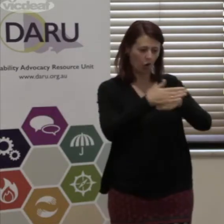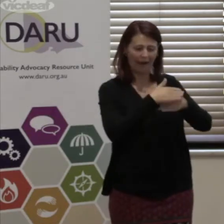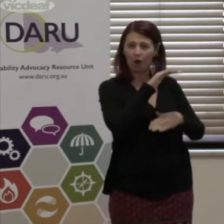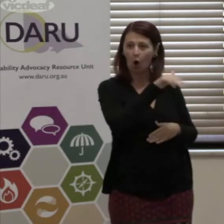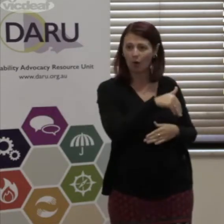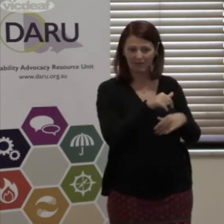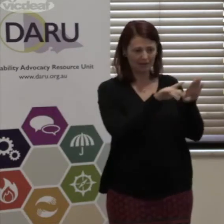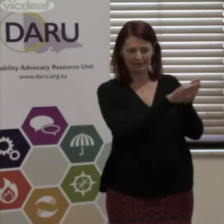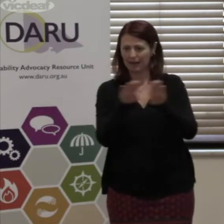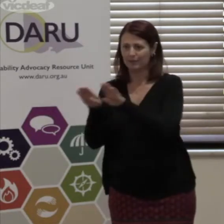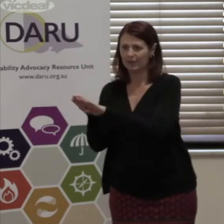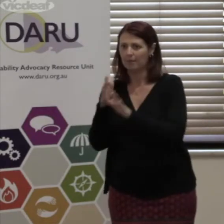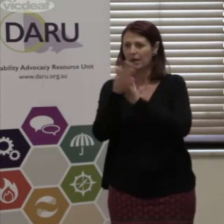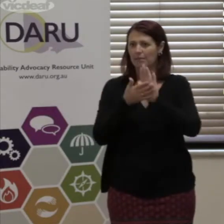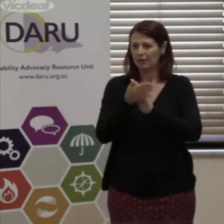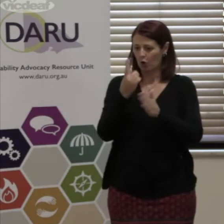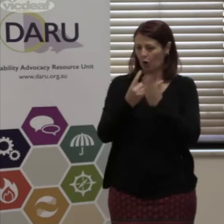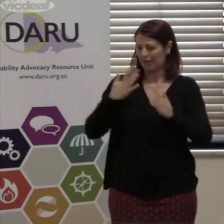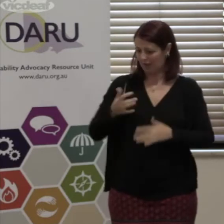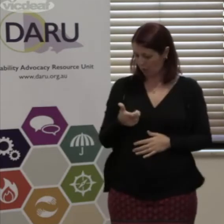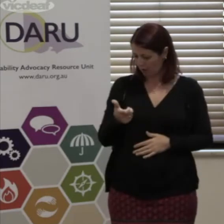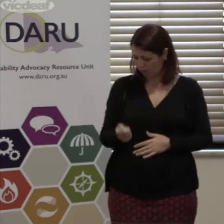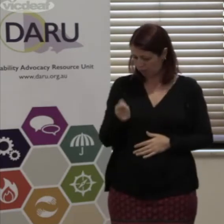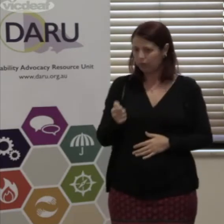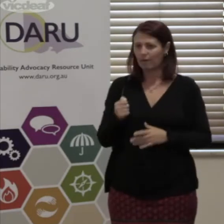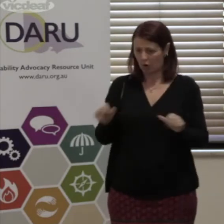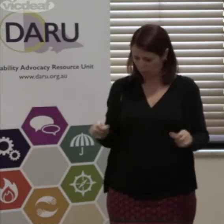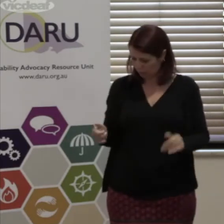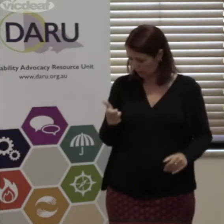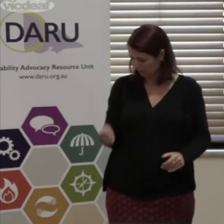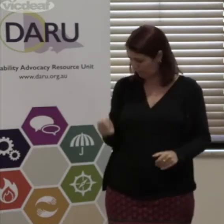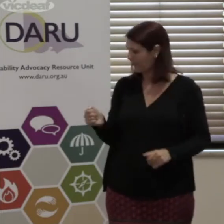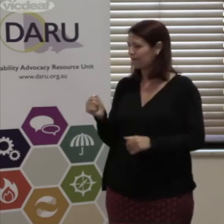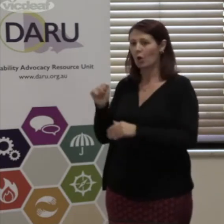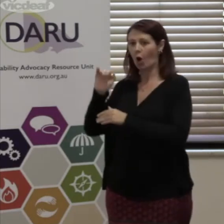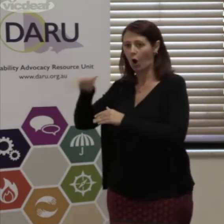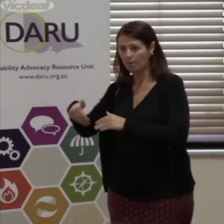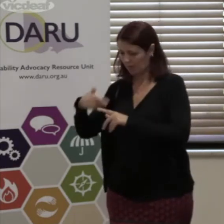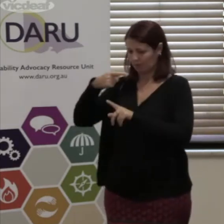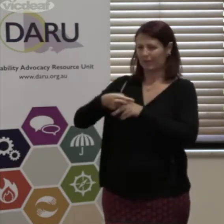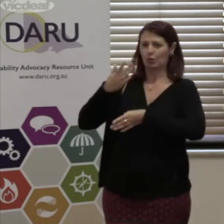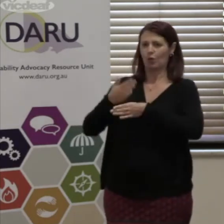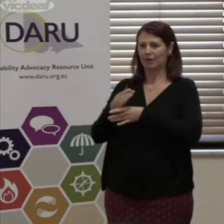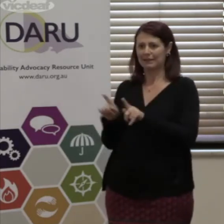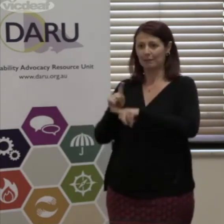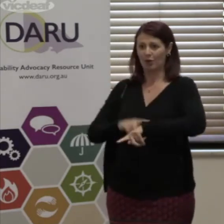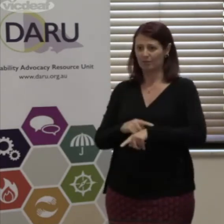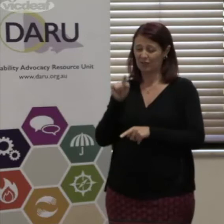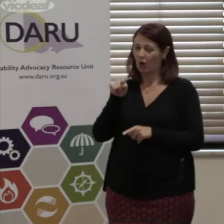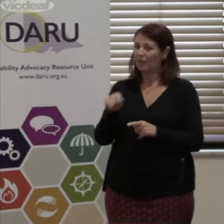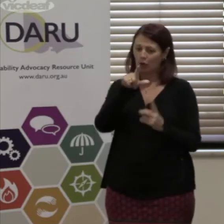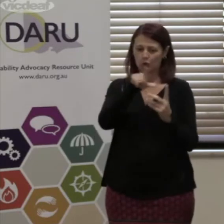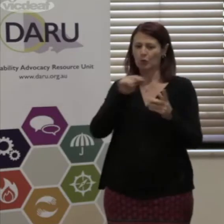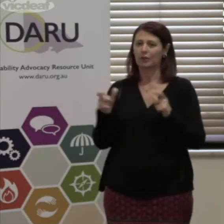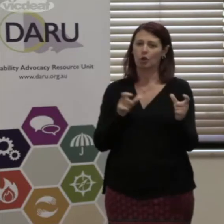one remote switch on his wheelchair and it opens the work door and the home door. So you can then, that's with your choice and control, you can